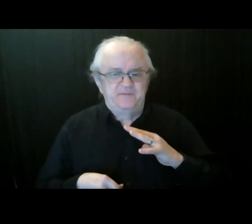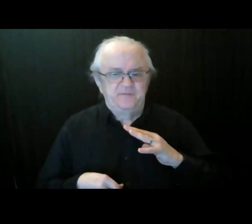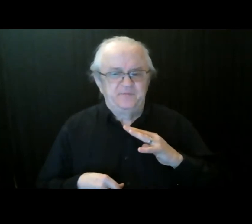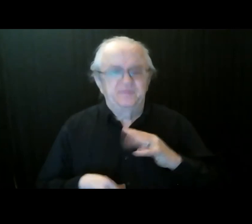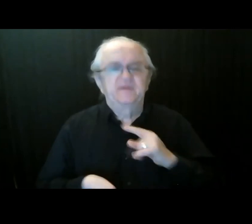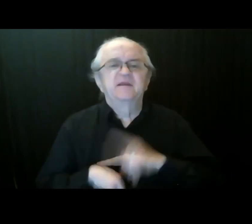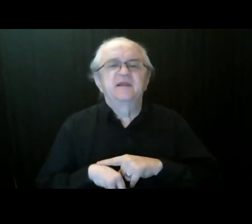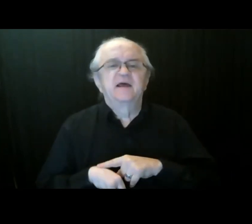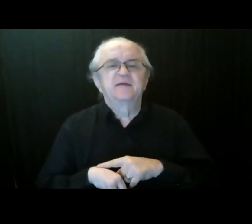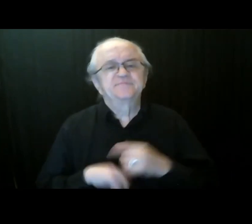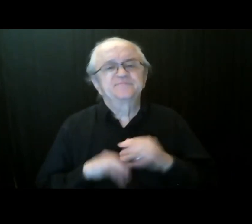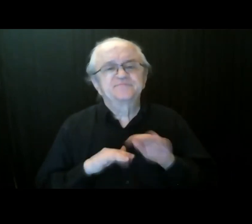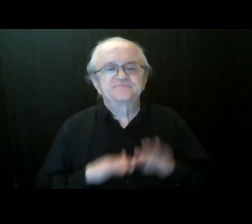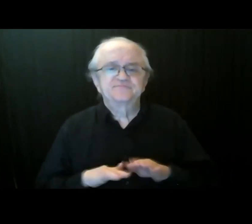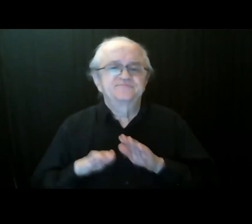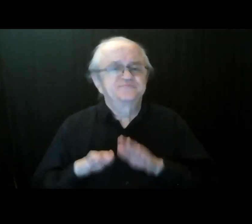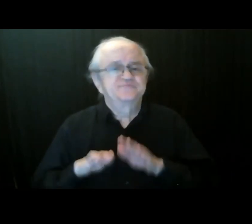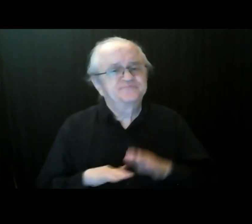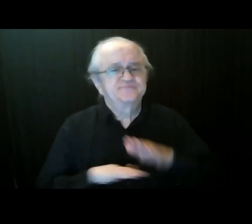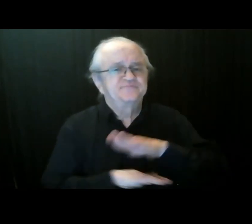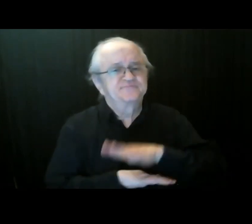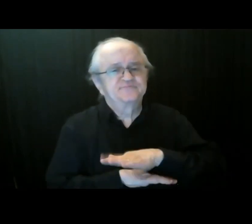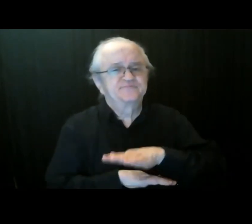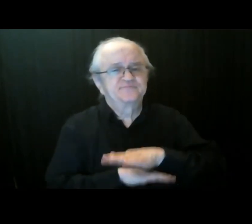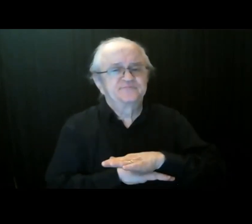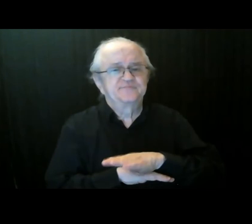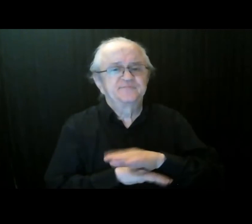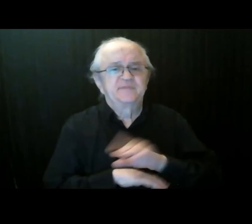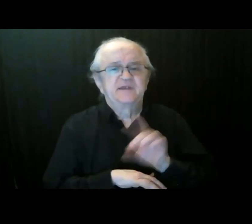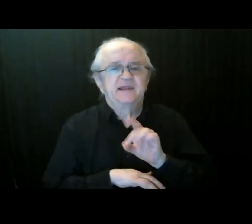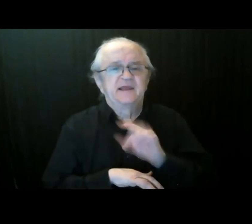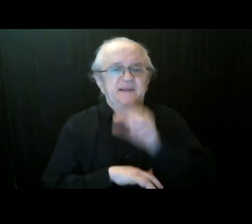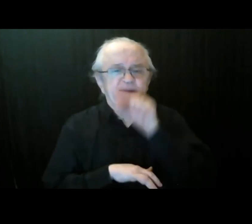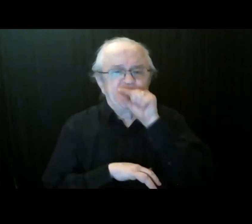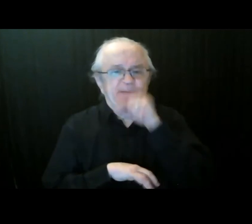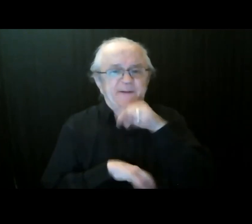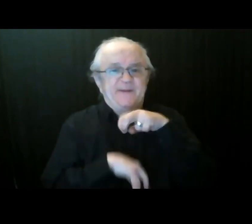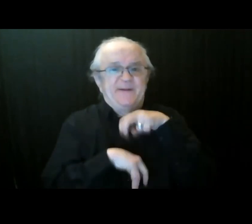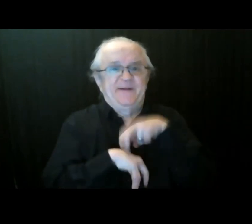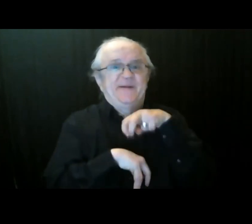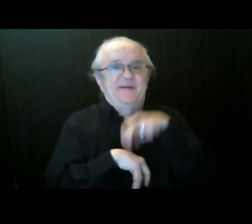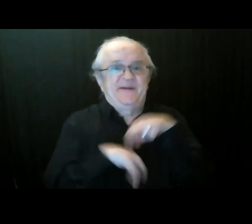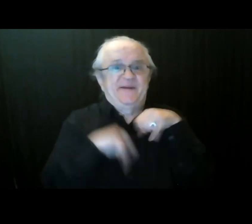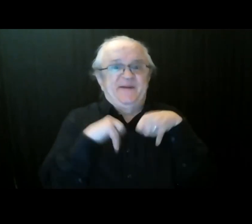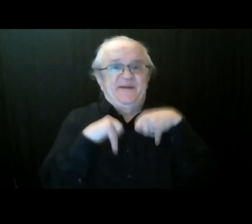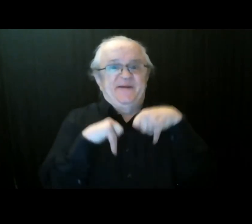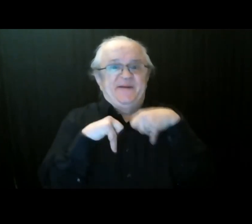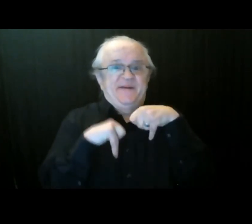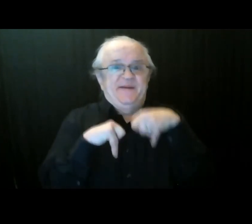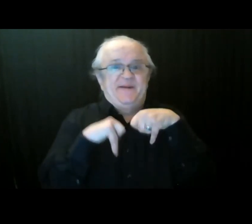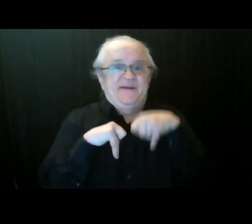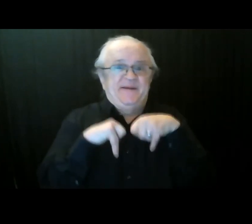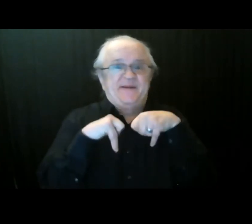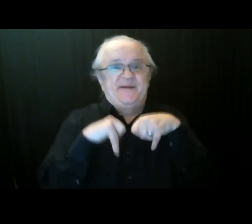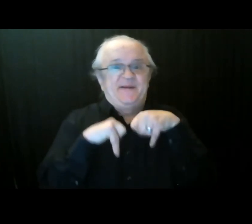our evening walk, and Dickie Peep was toddling on his little toothpick skinny legs right in front of me, and I was